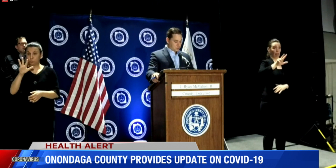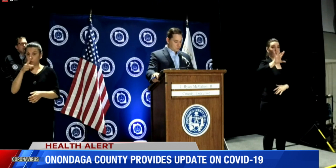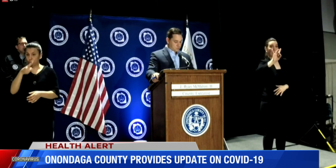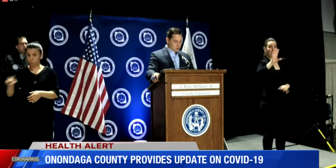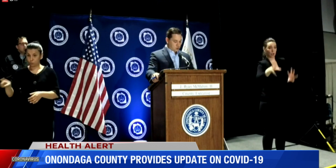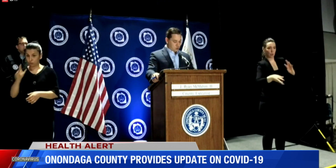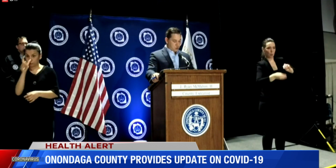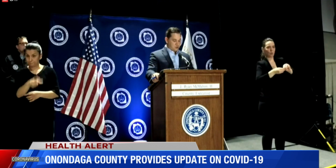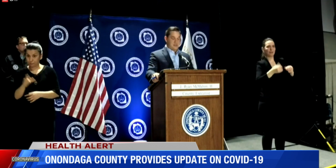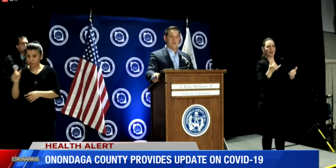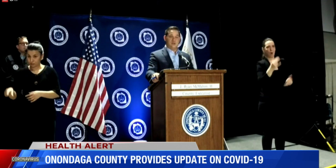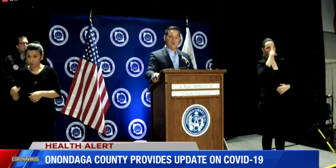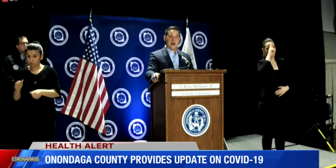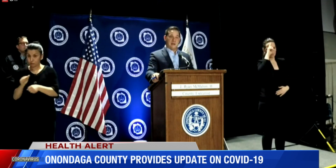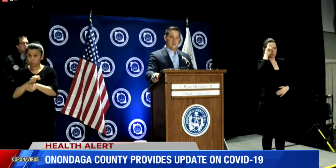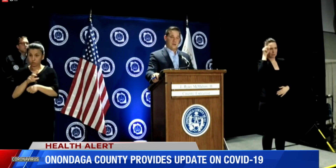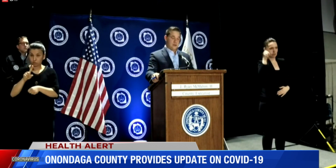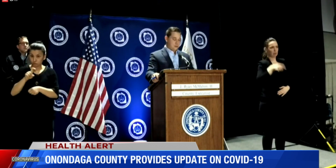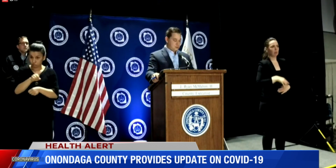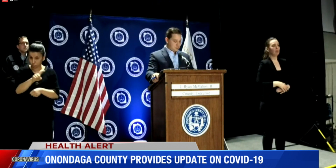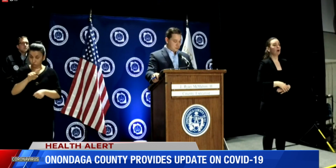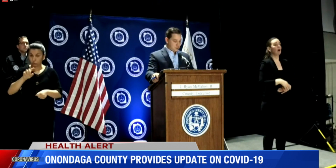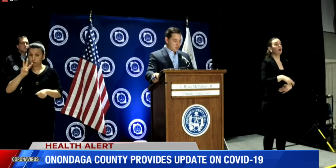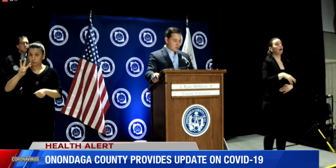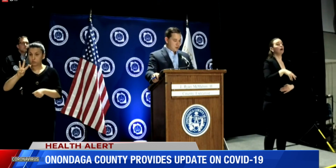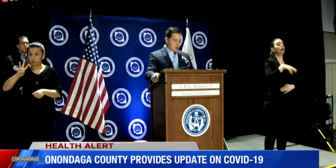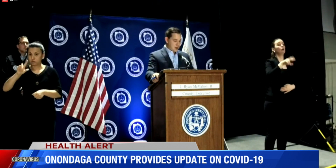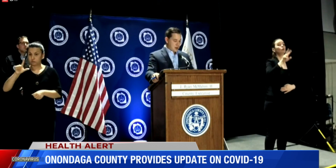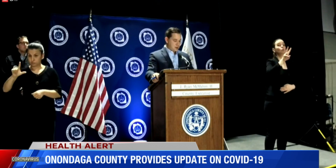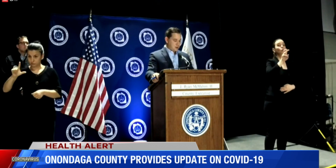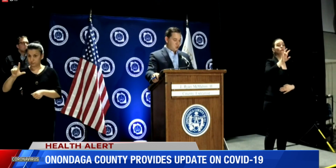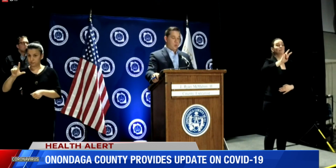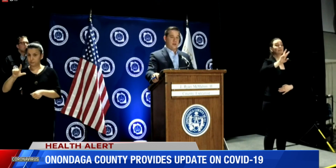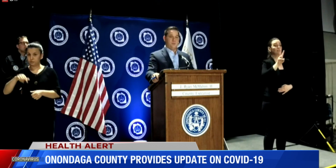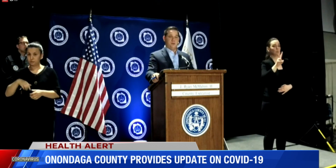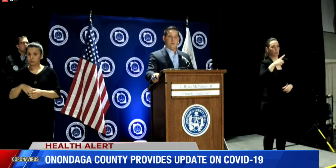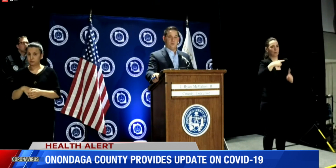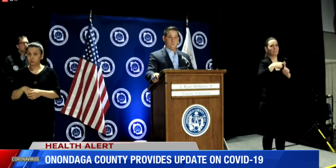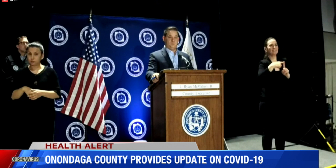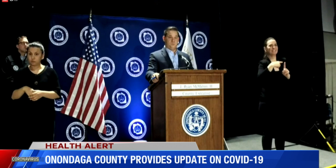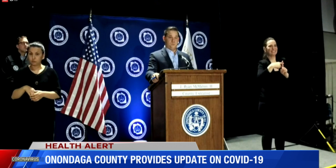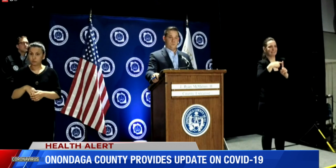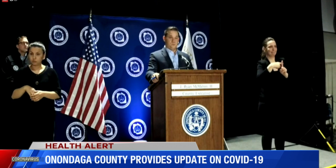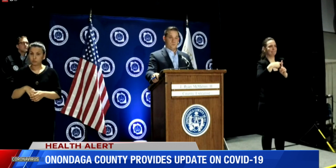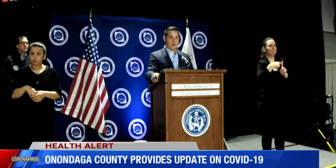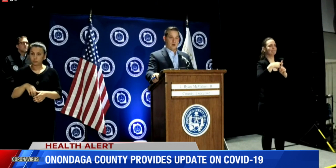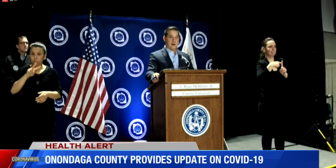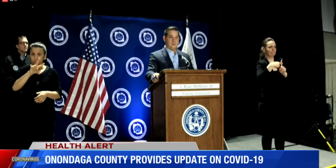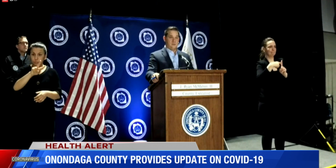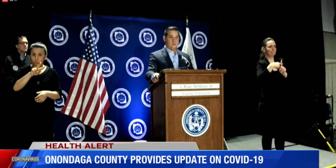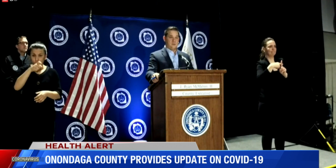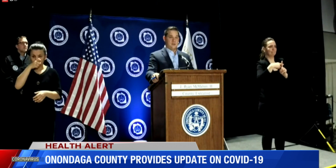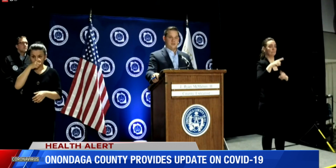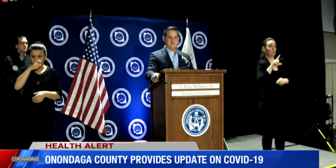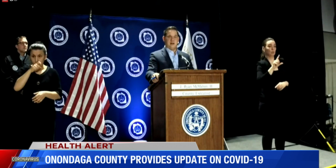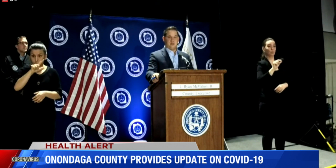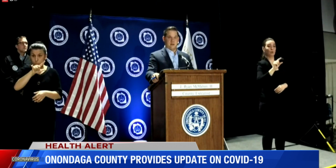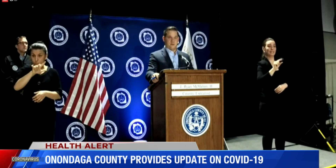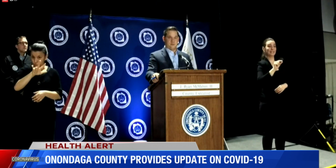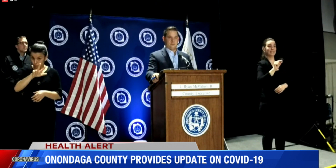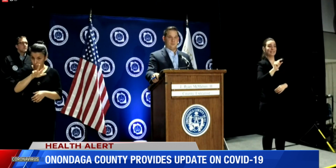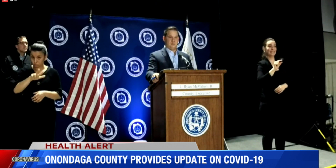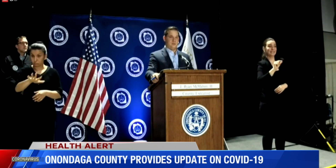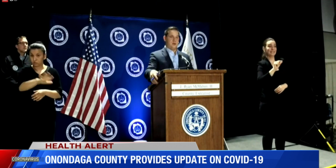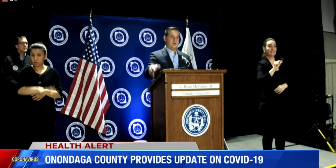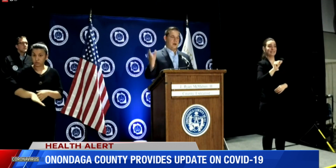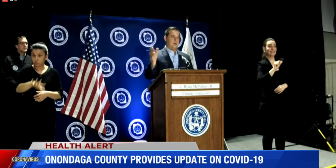out of 272 active cases, and 20 people are on essentially